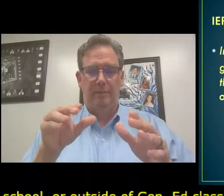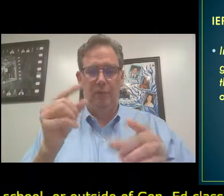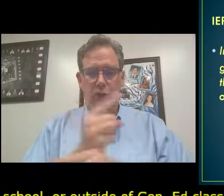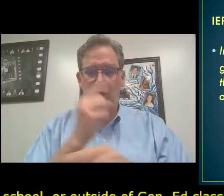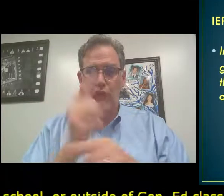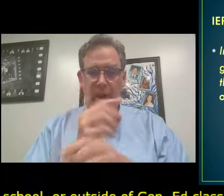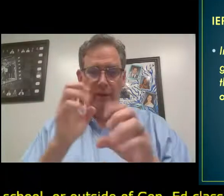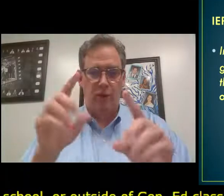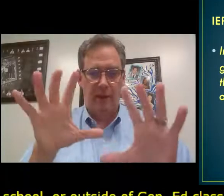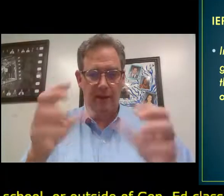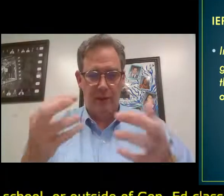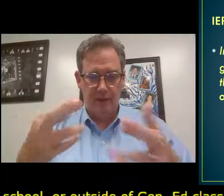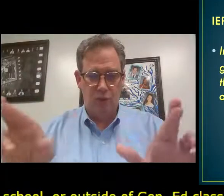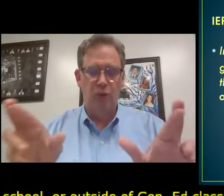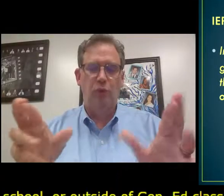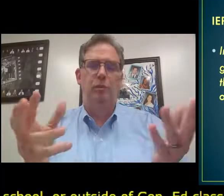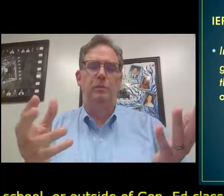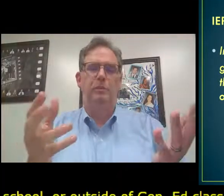To me,